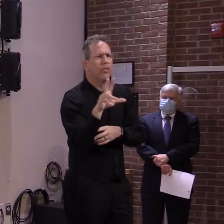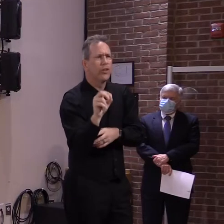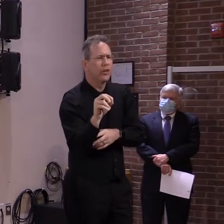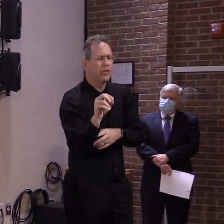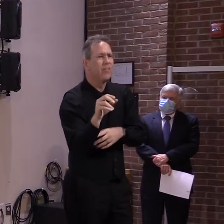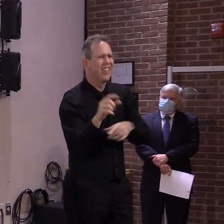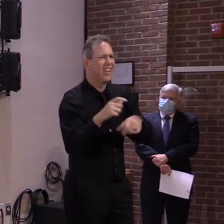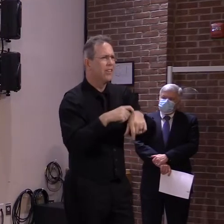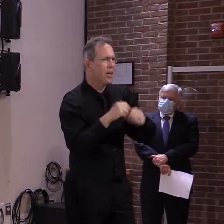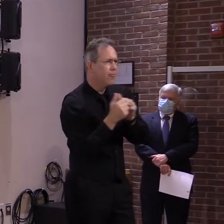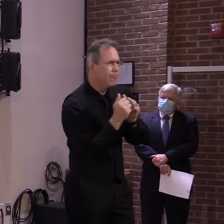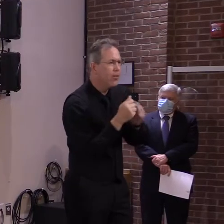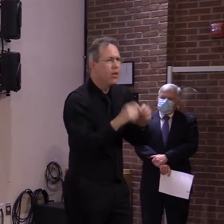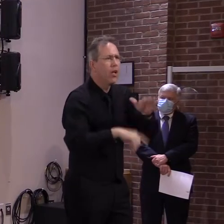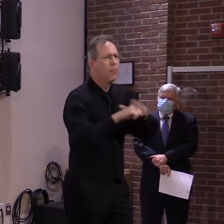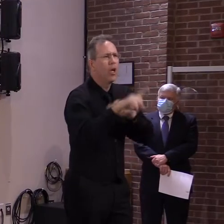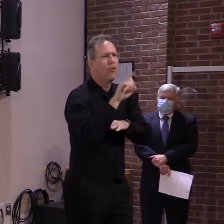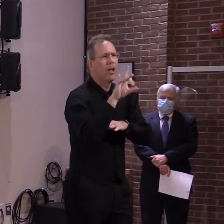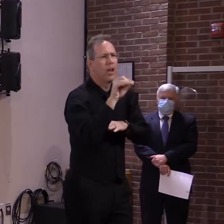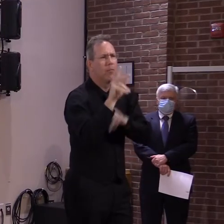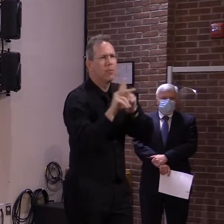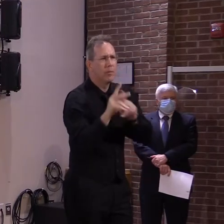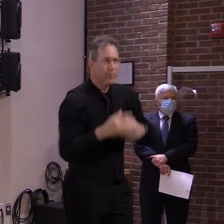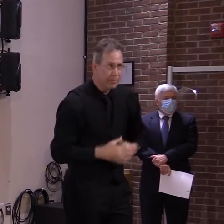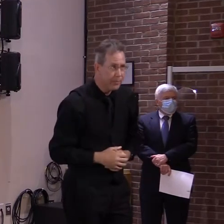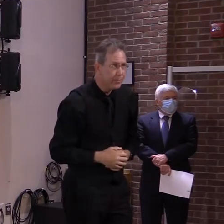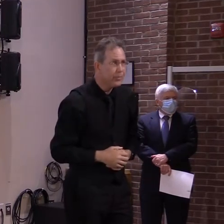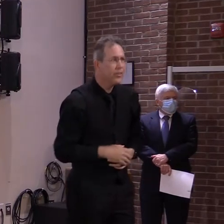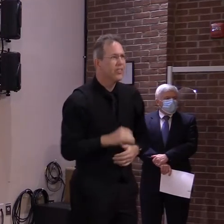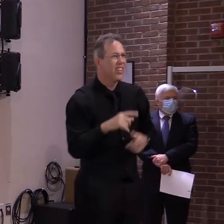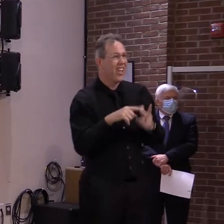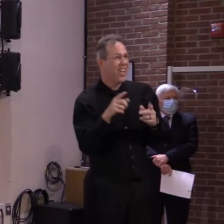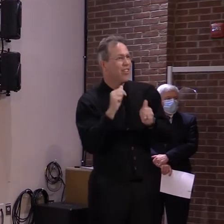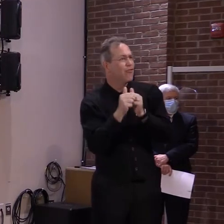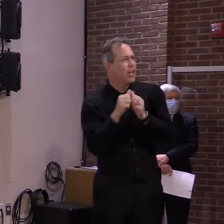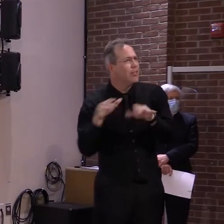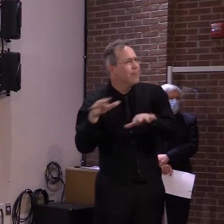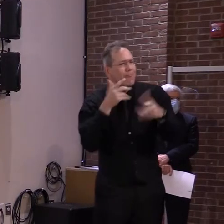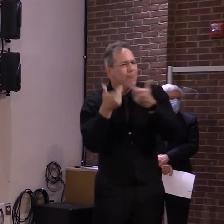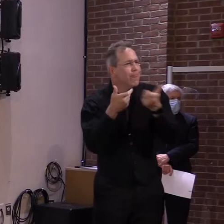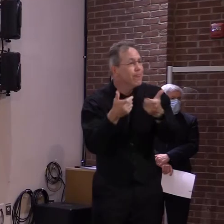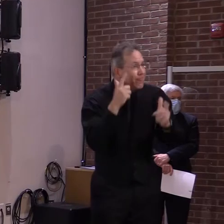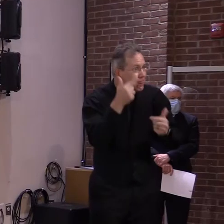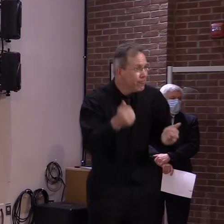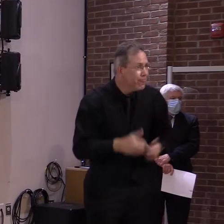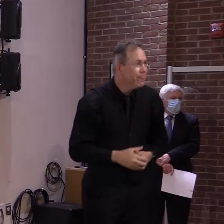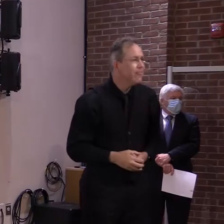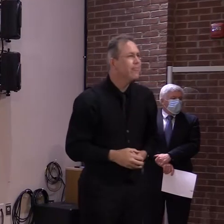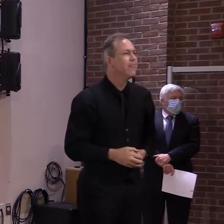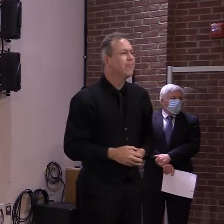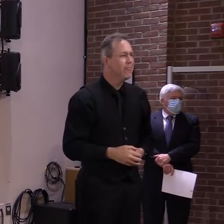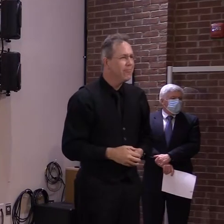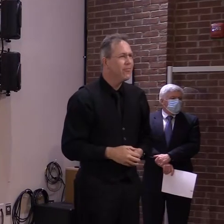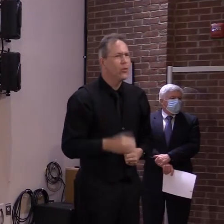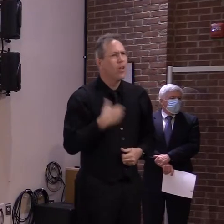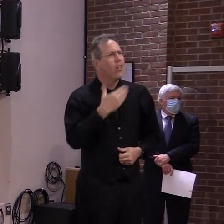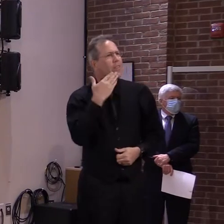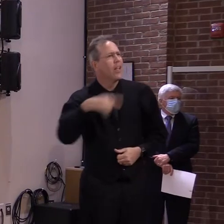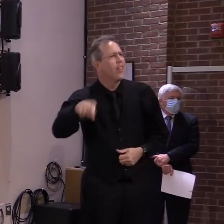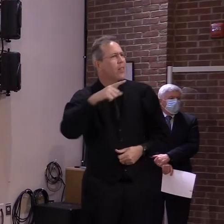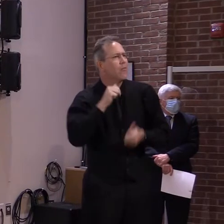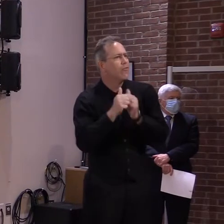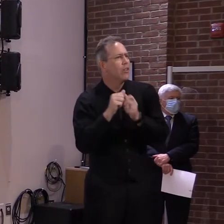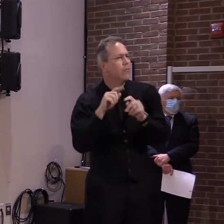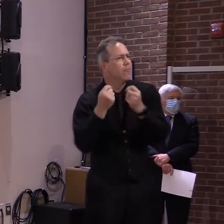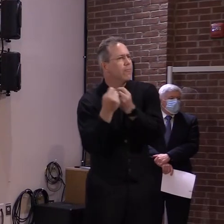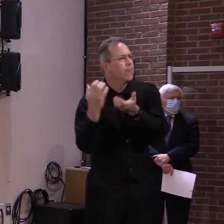both those facilities and all our partners who have been stepping up to try and work towards the goal